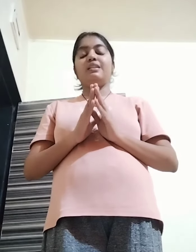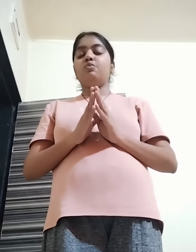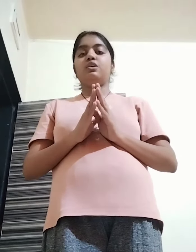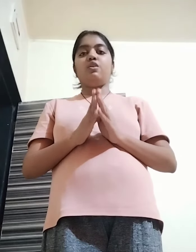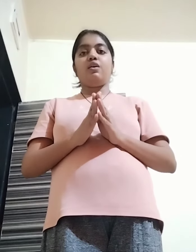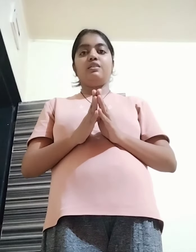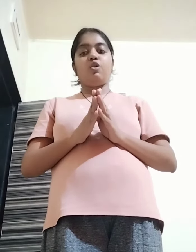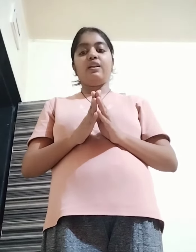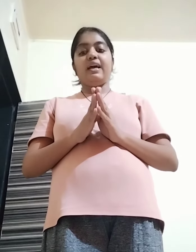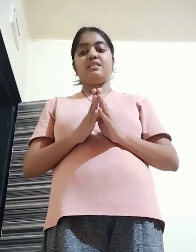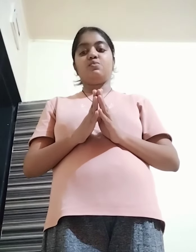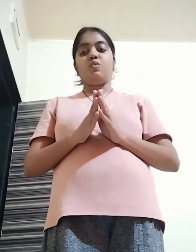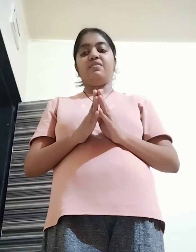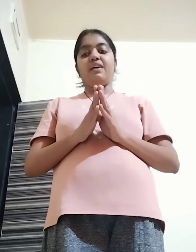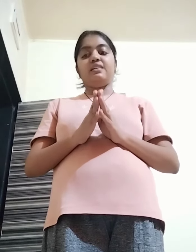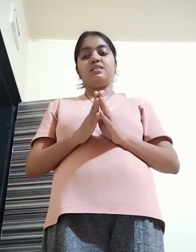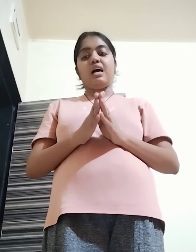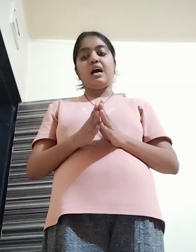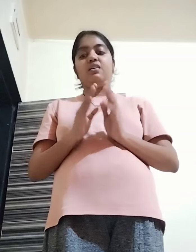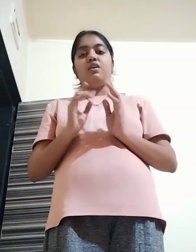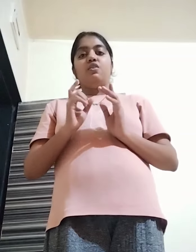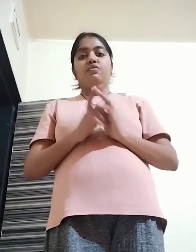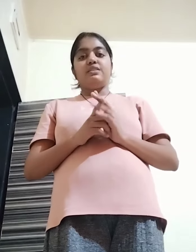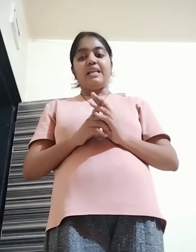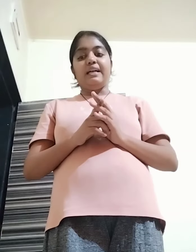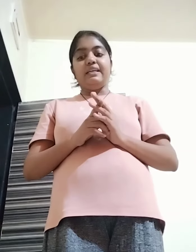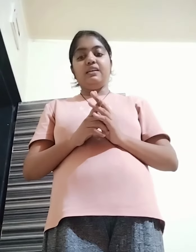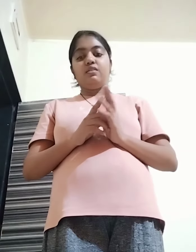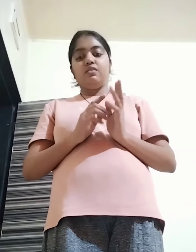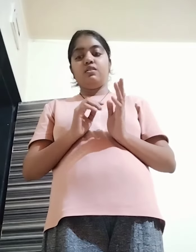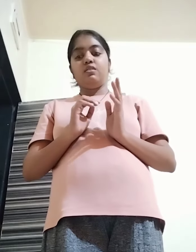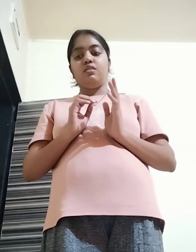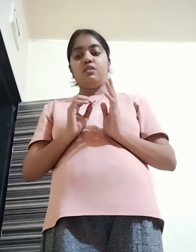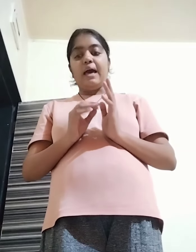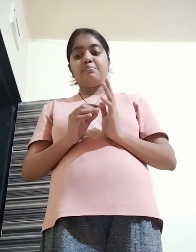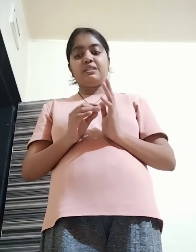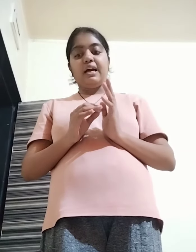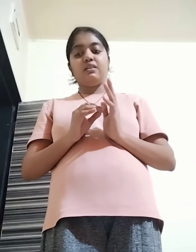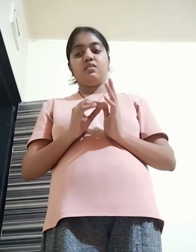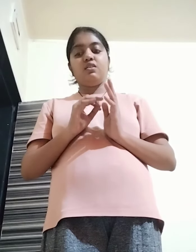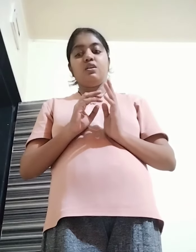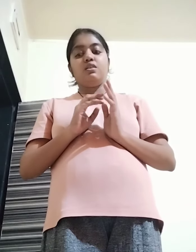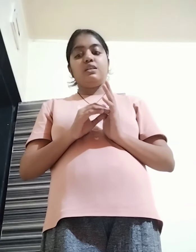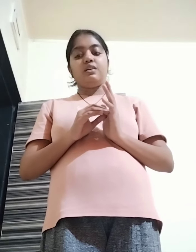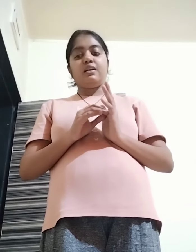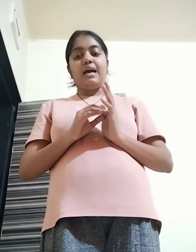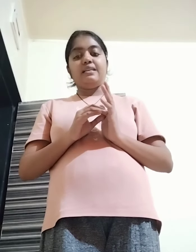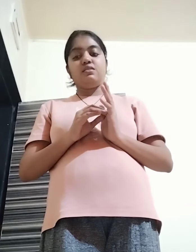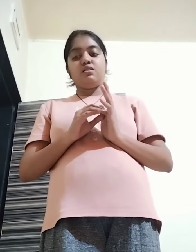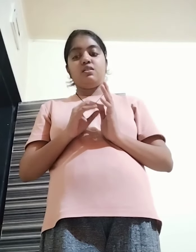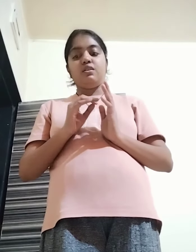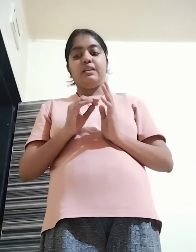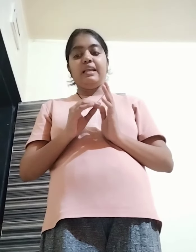the non-access modifiers are static, abstract, synchronized,